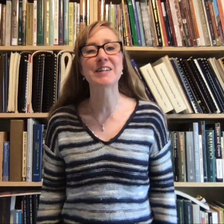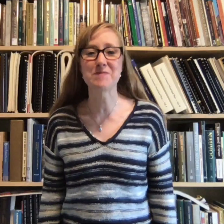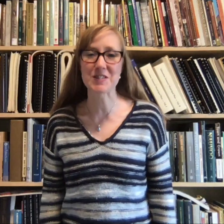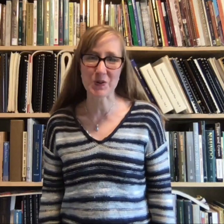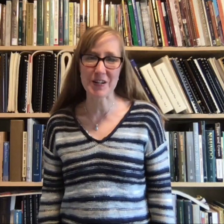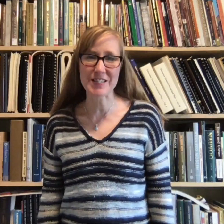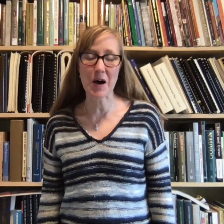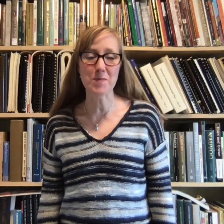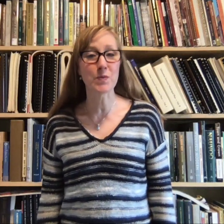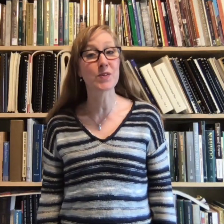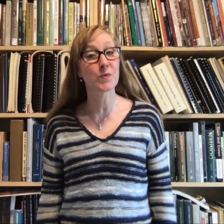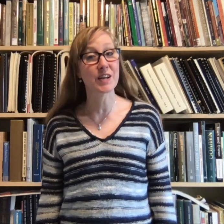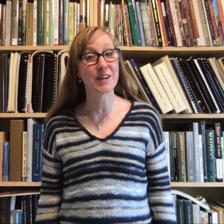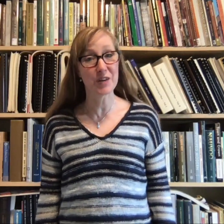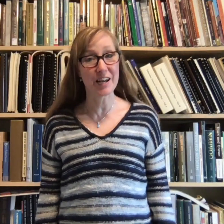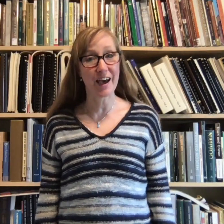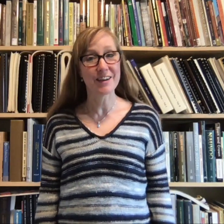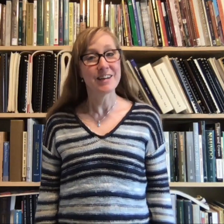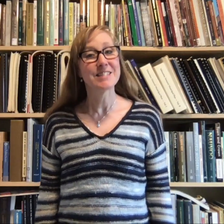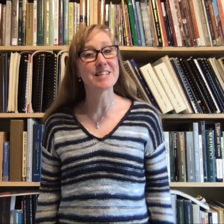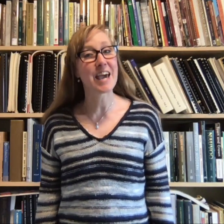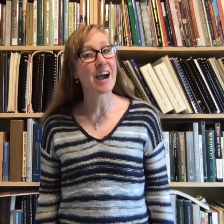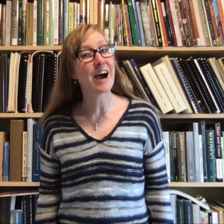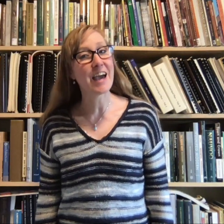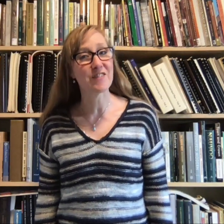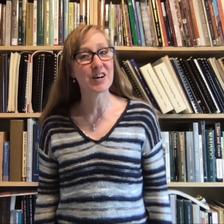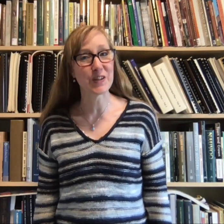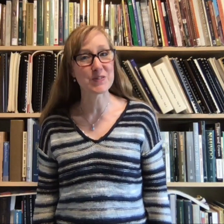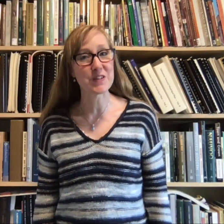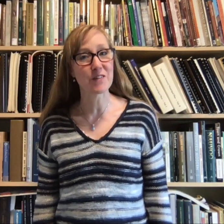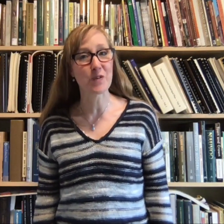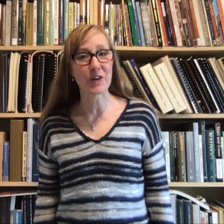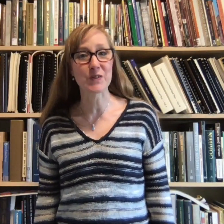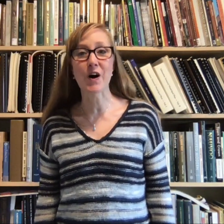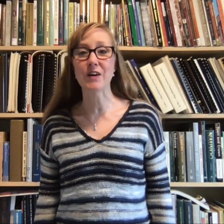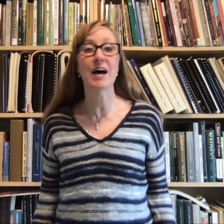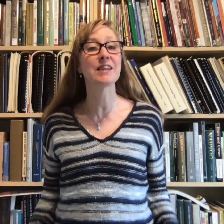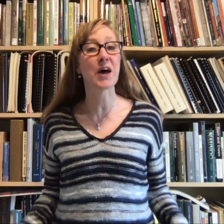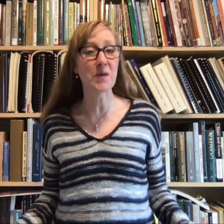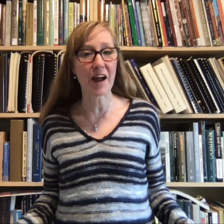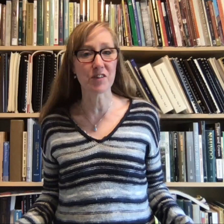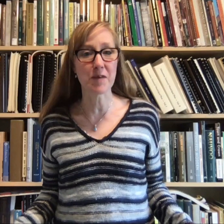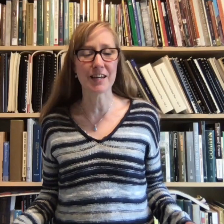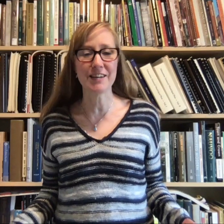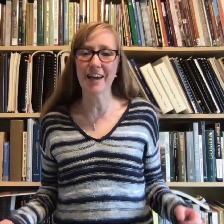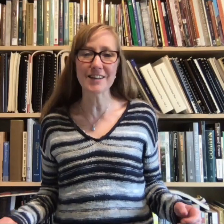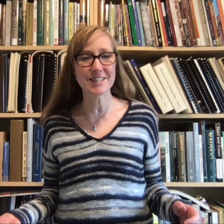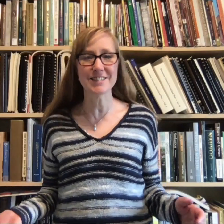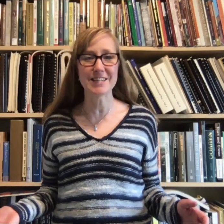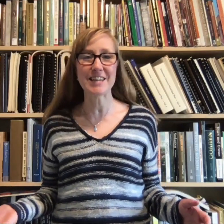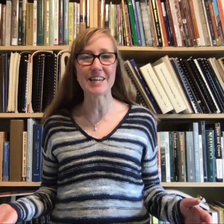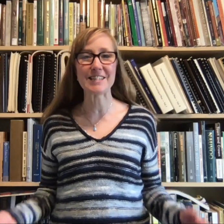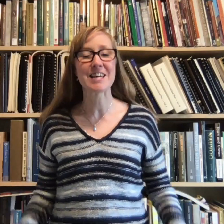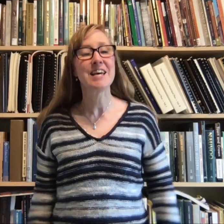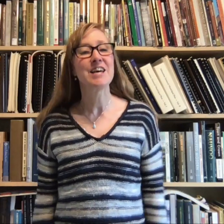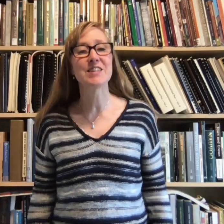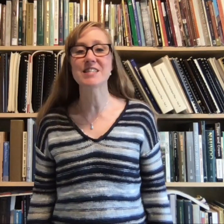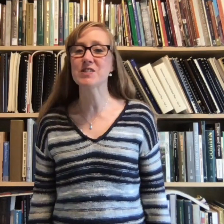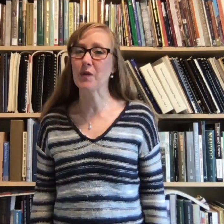Welcome to Story Stop with Reading Rena. Today I have a hello song for you called Hello Everybody, Yes Indeed. This is a great